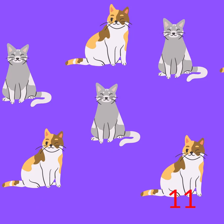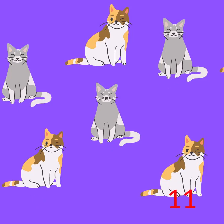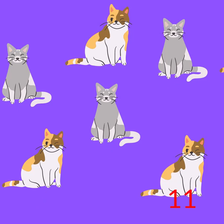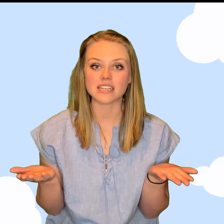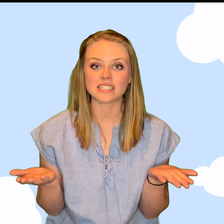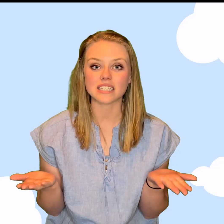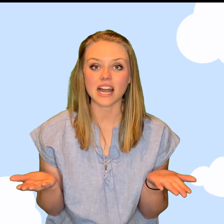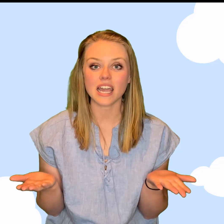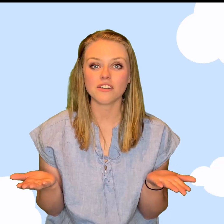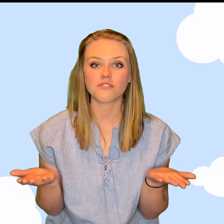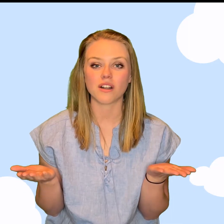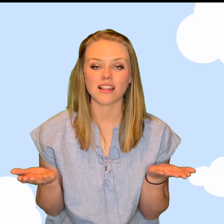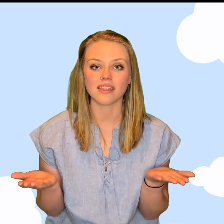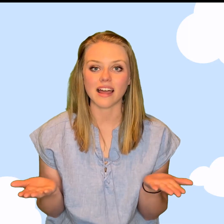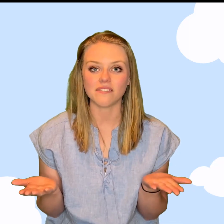remember the sign for 11?